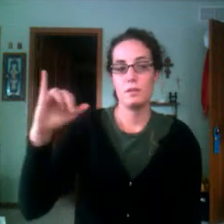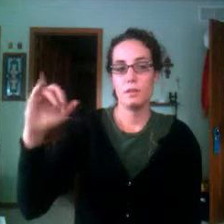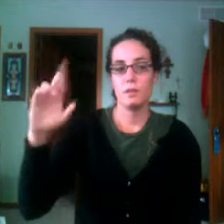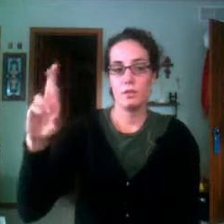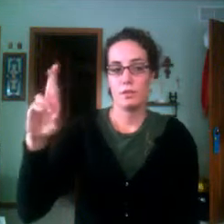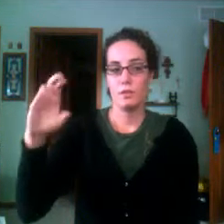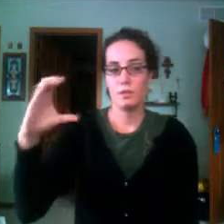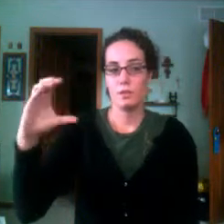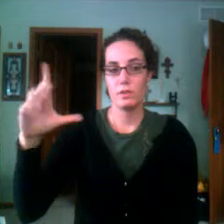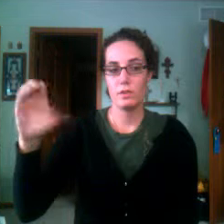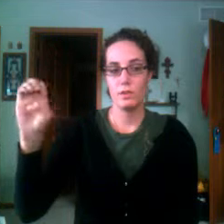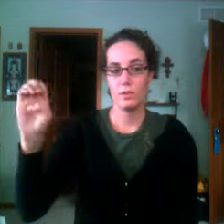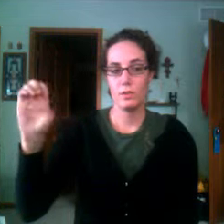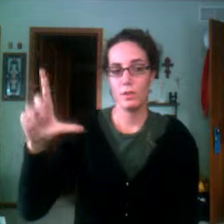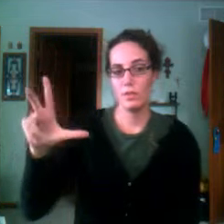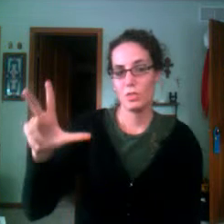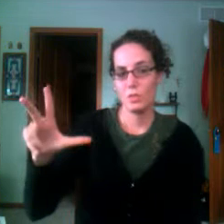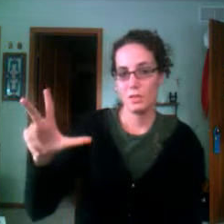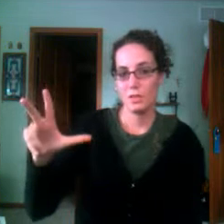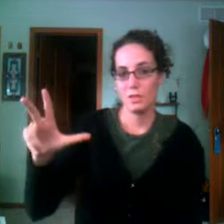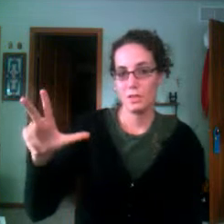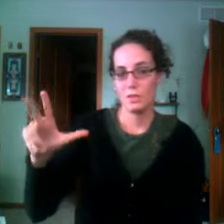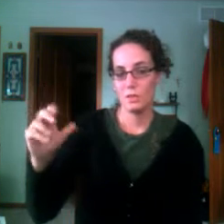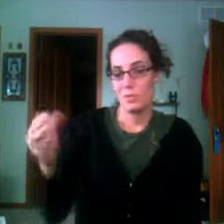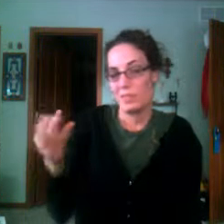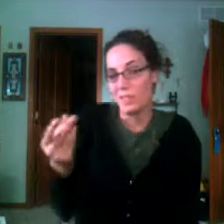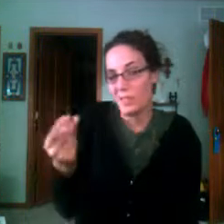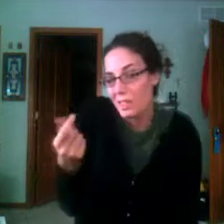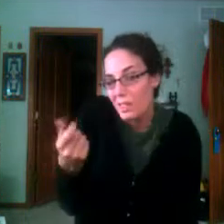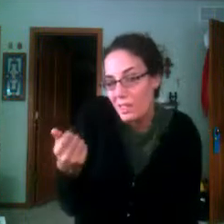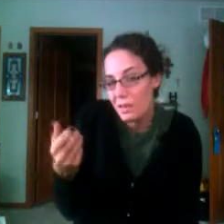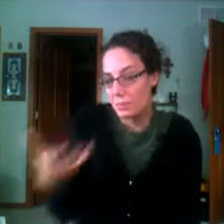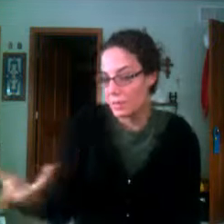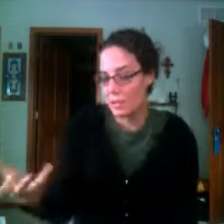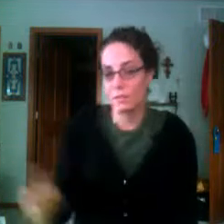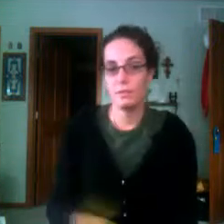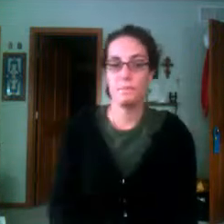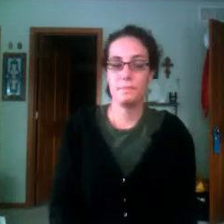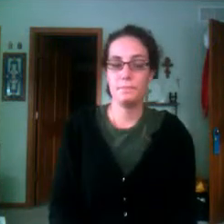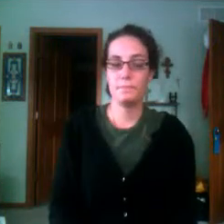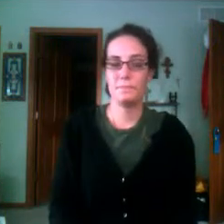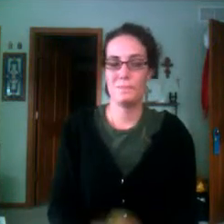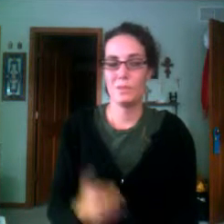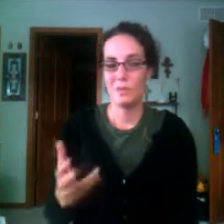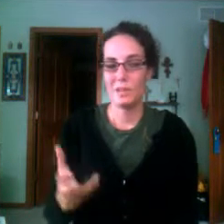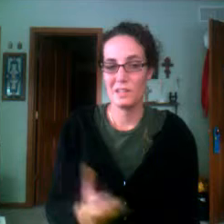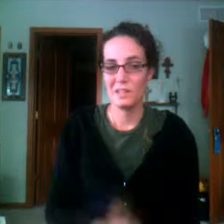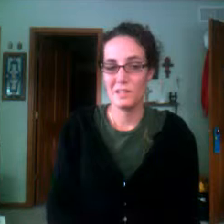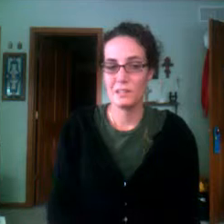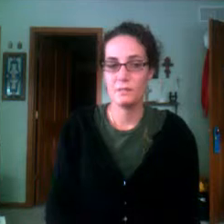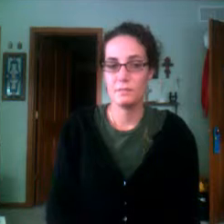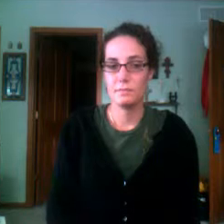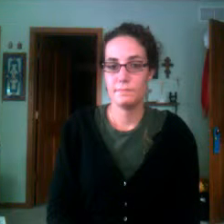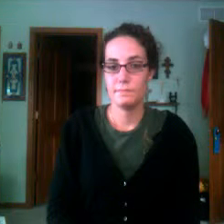diameters, but there's a little bit left right here. Okay, well, people have tried, well, not tried, they have measured